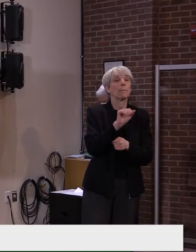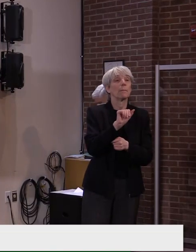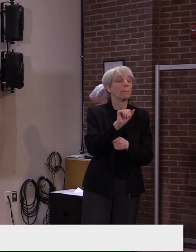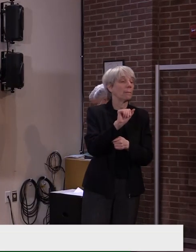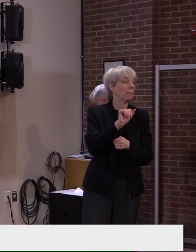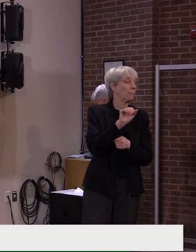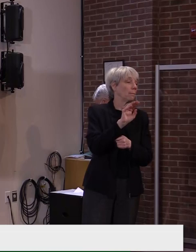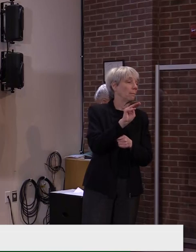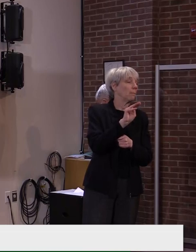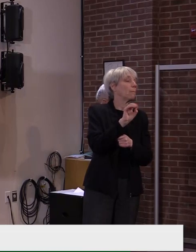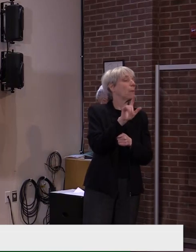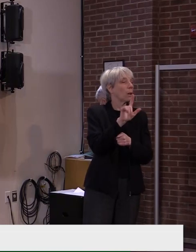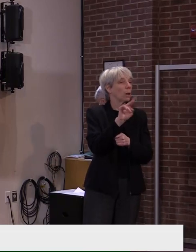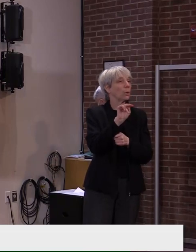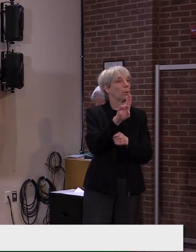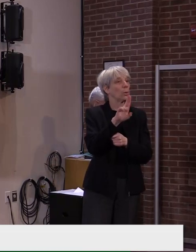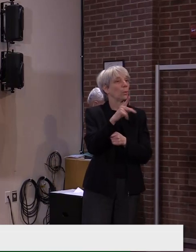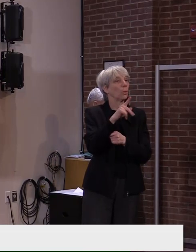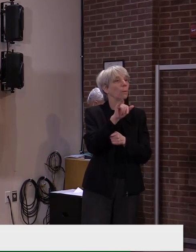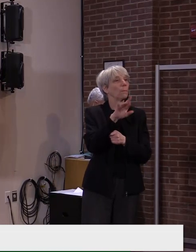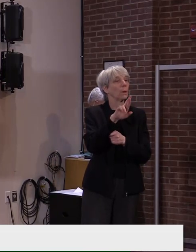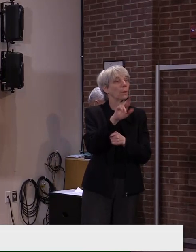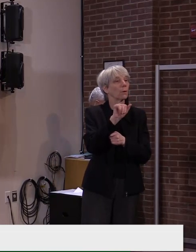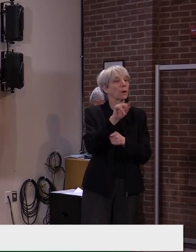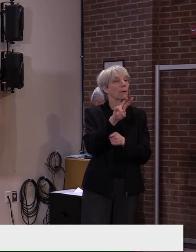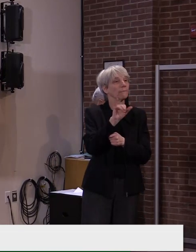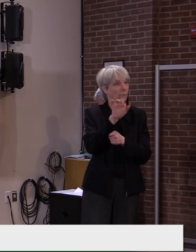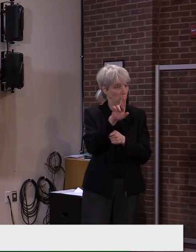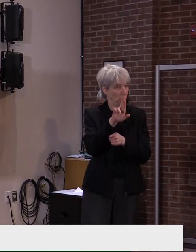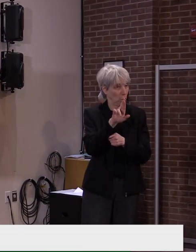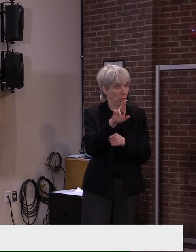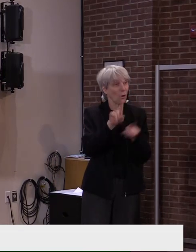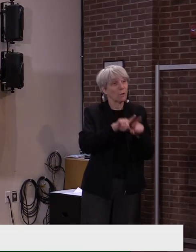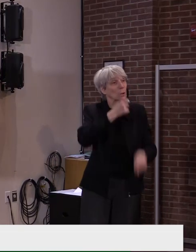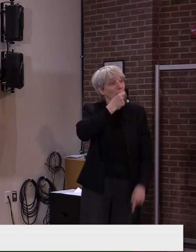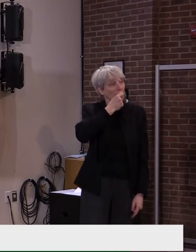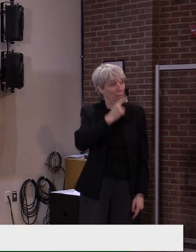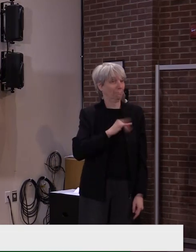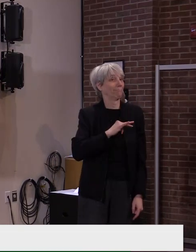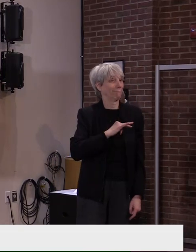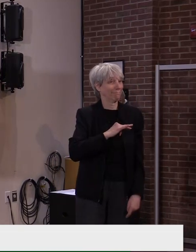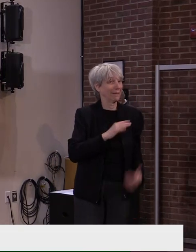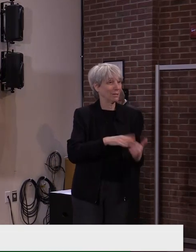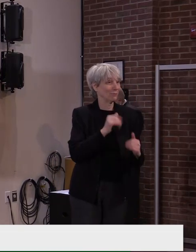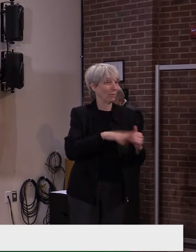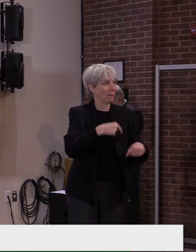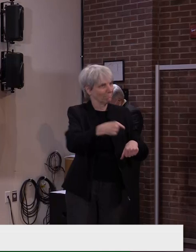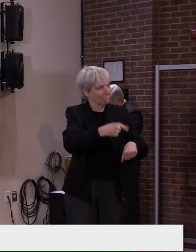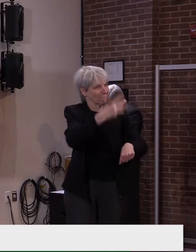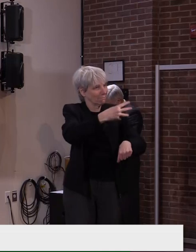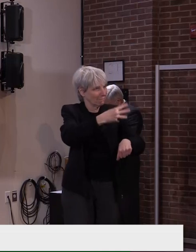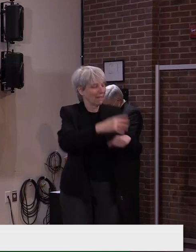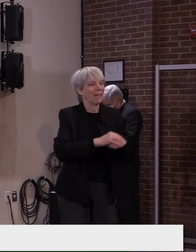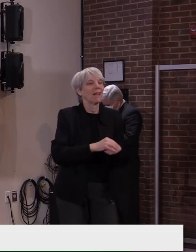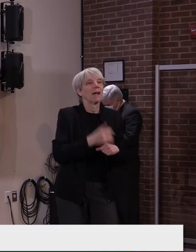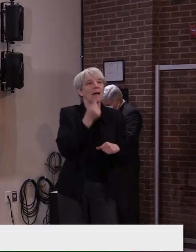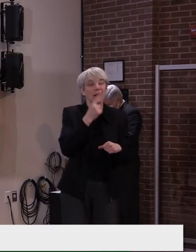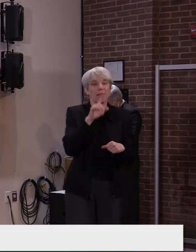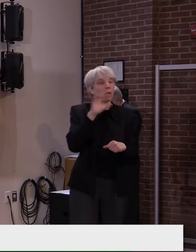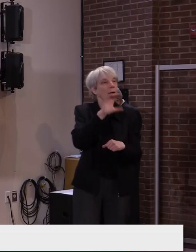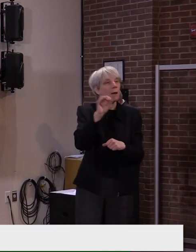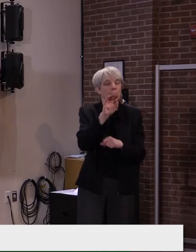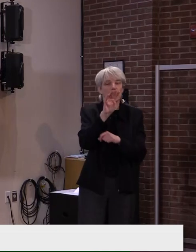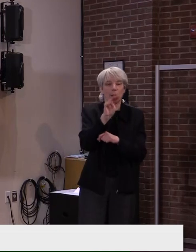molnupiravir, which is also convenient because it's oral and will be somewhat more available because Merck had a lot